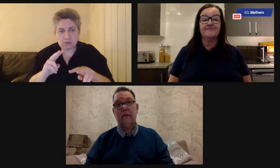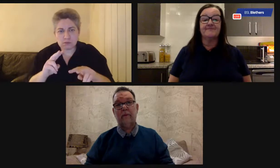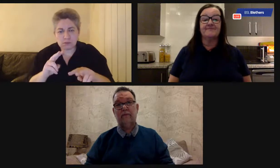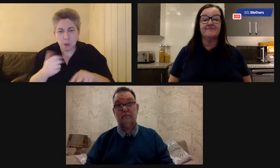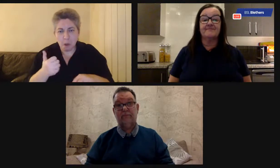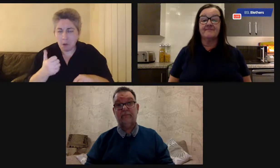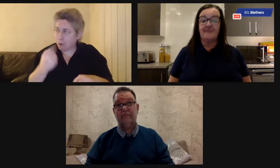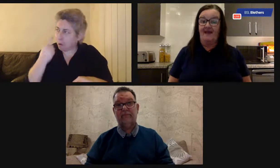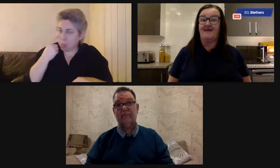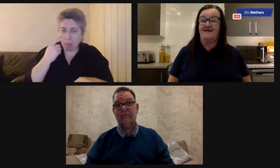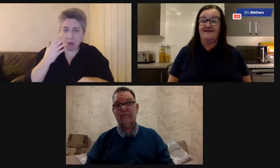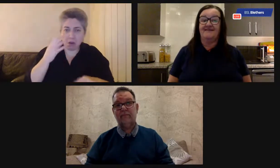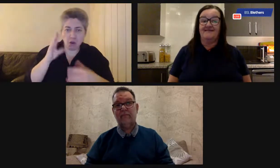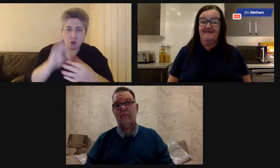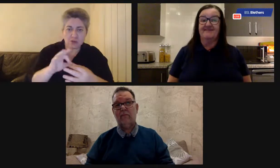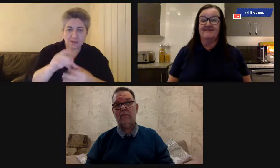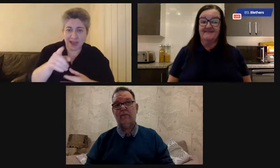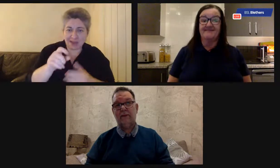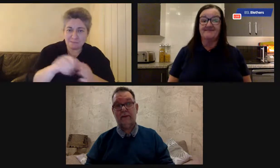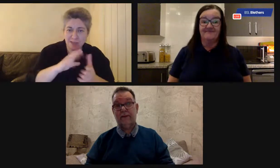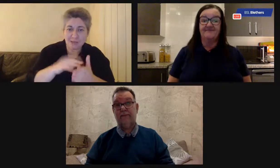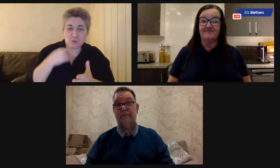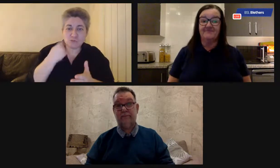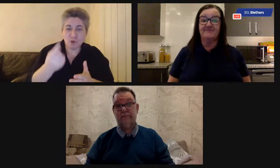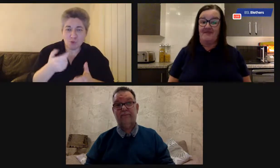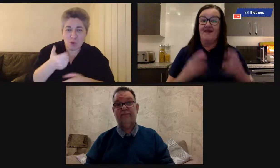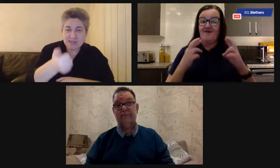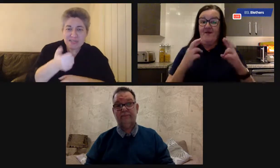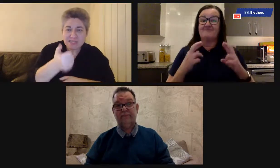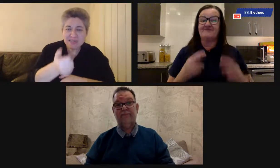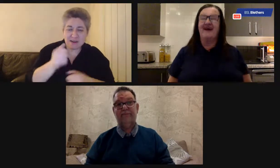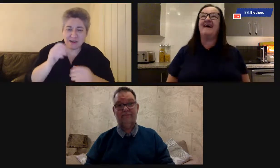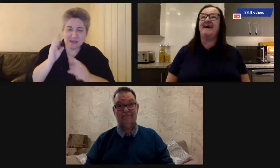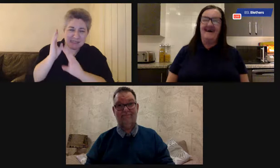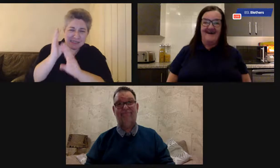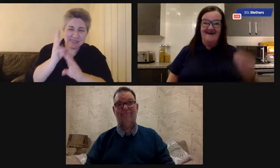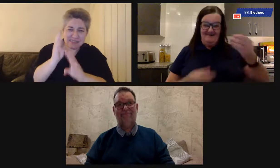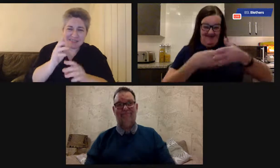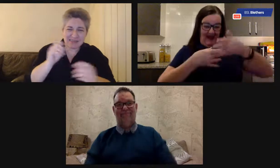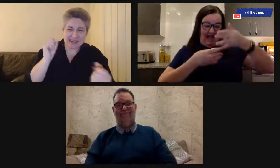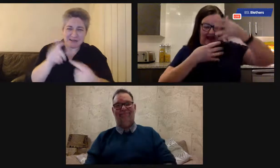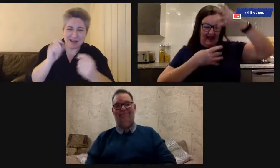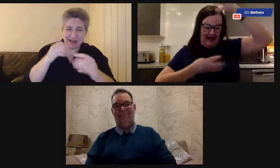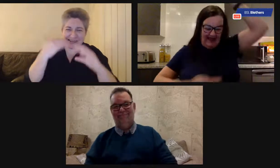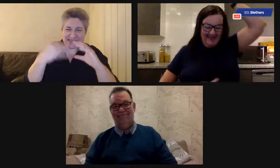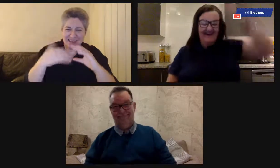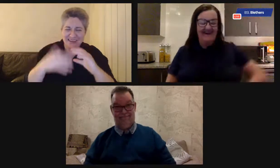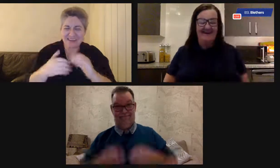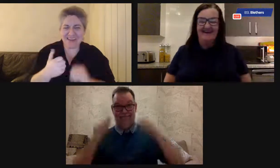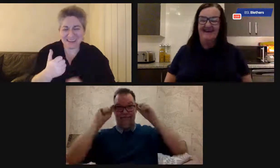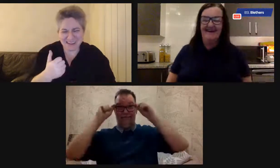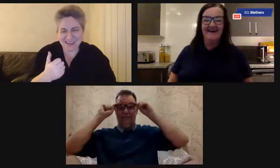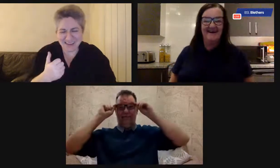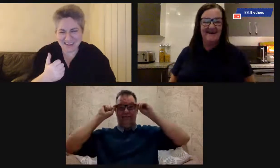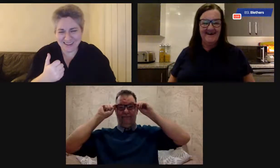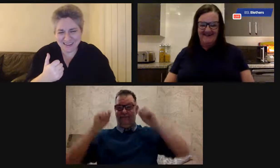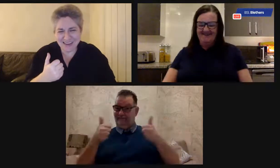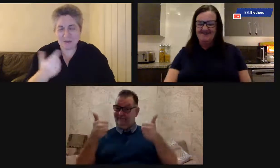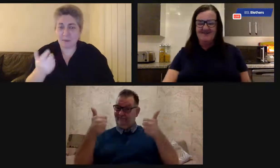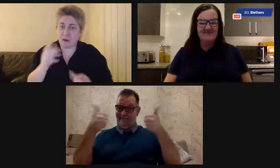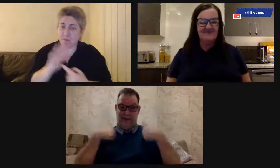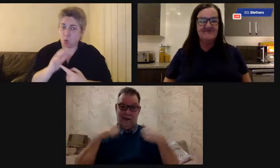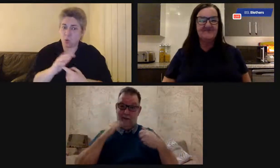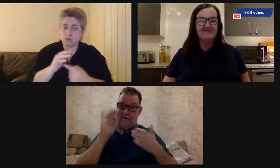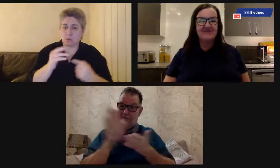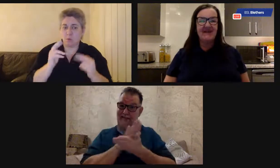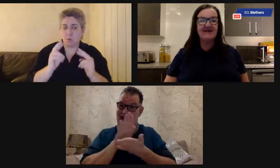tonight, that there'll be deaf ears in Scotland watching us and saying, do you know what? I'm going, and contact Pam tomorrow,